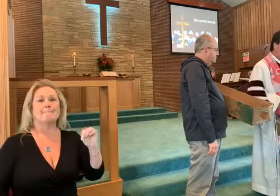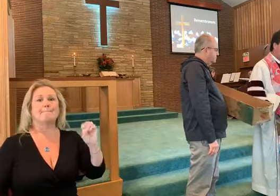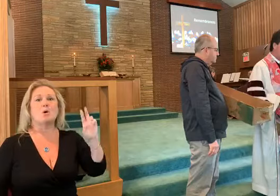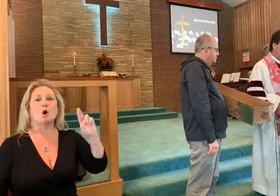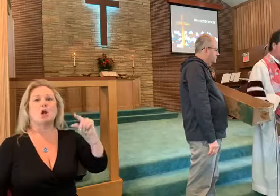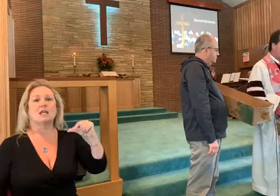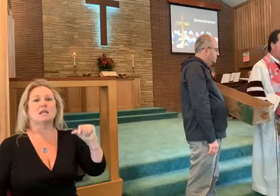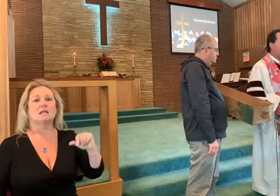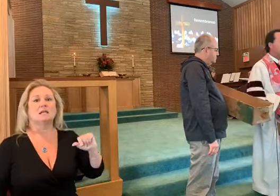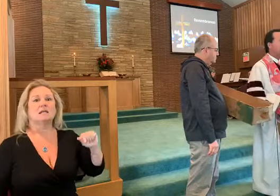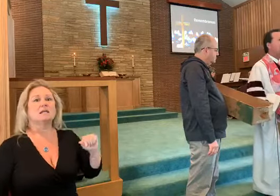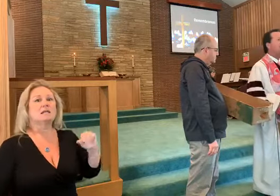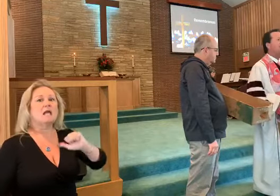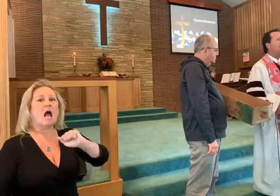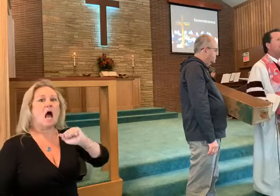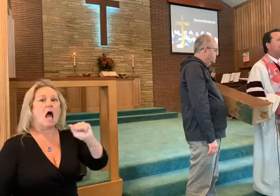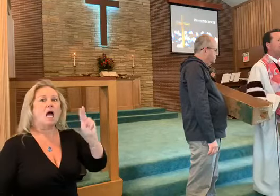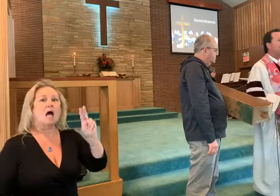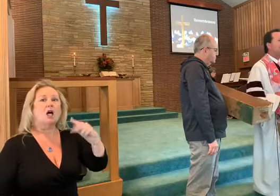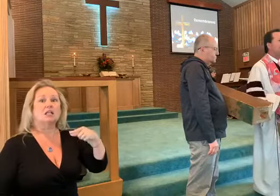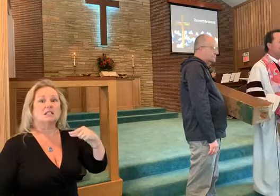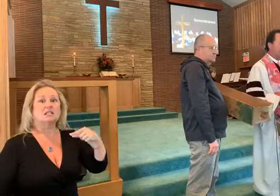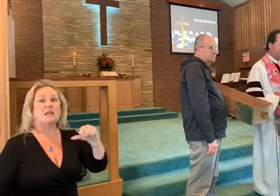August 30th, 2019.